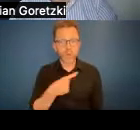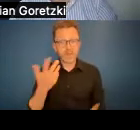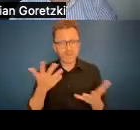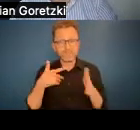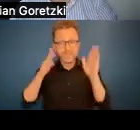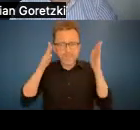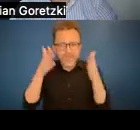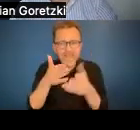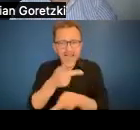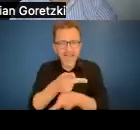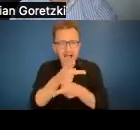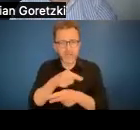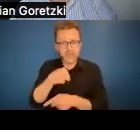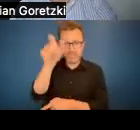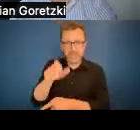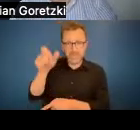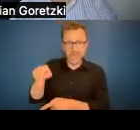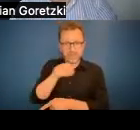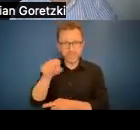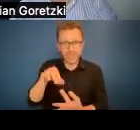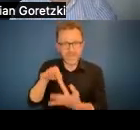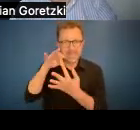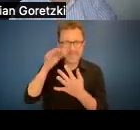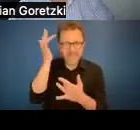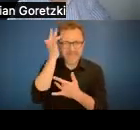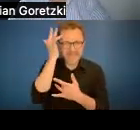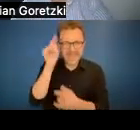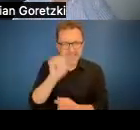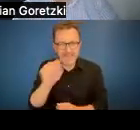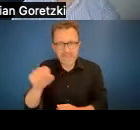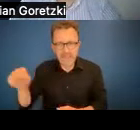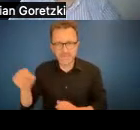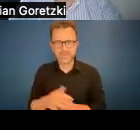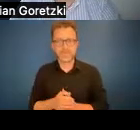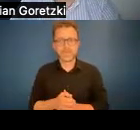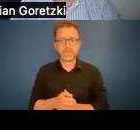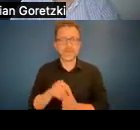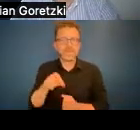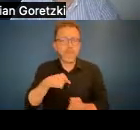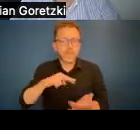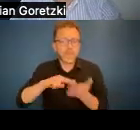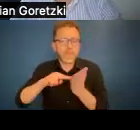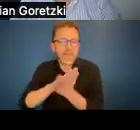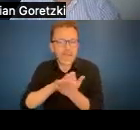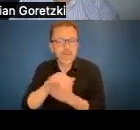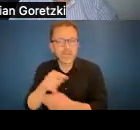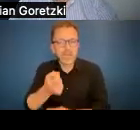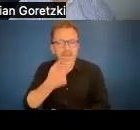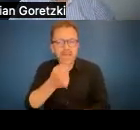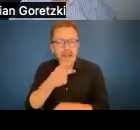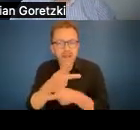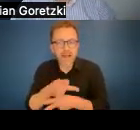to take care of a child on a wheelchair with a neurodegenerative disease.